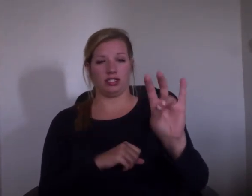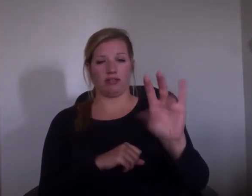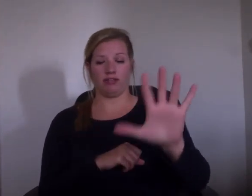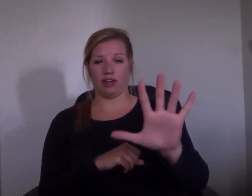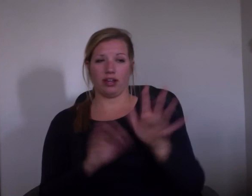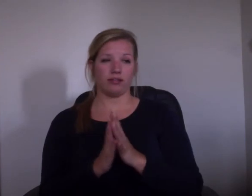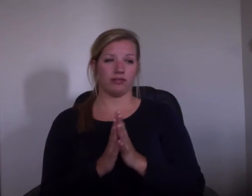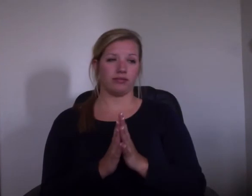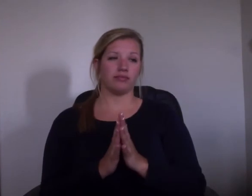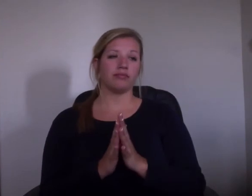Nixon